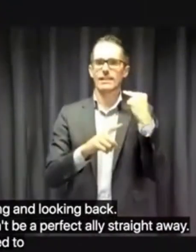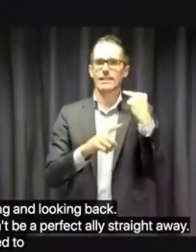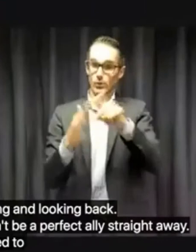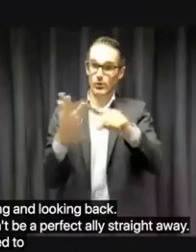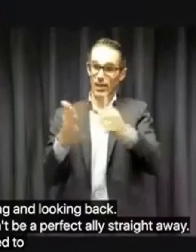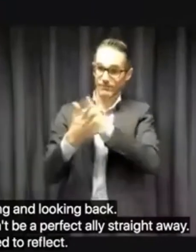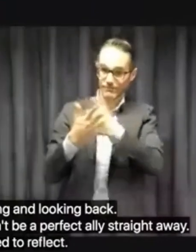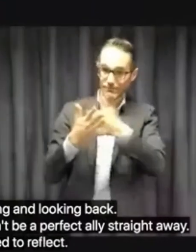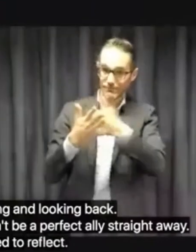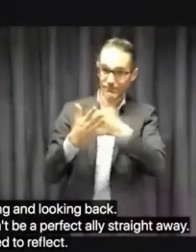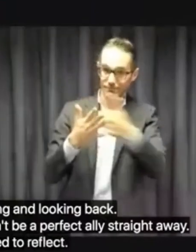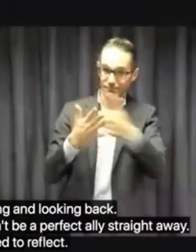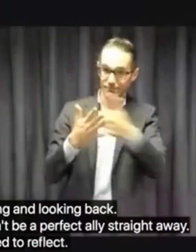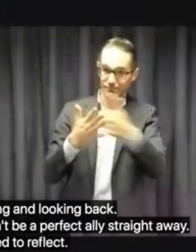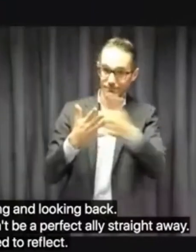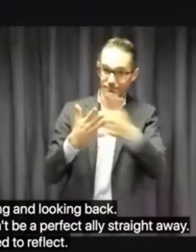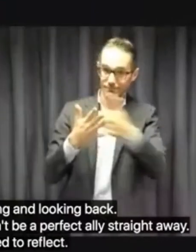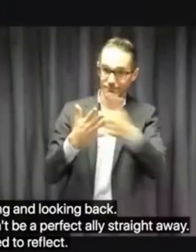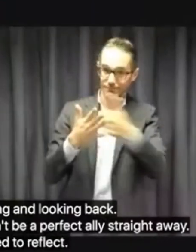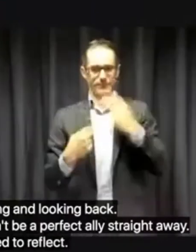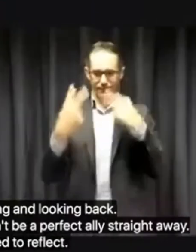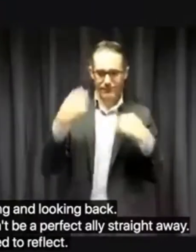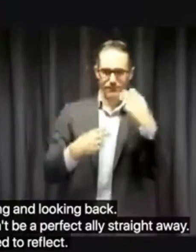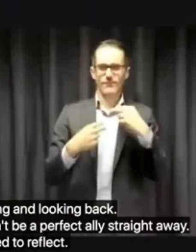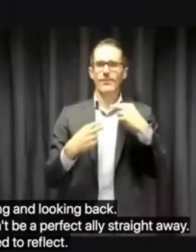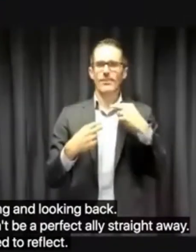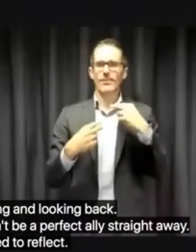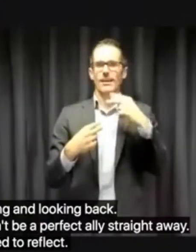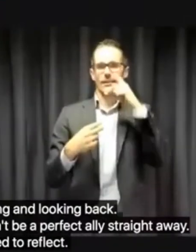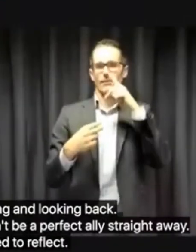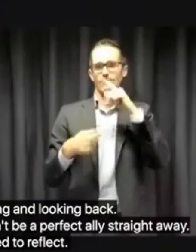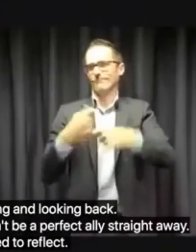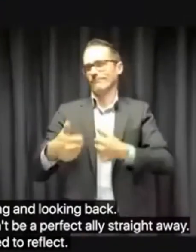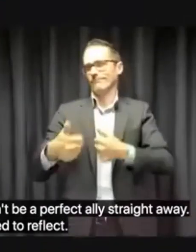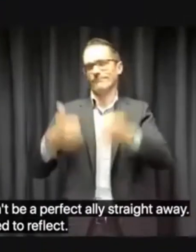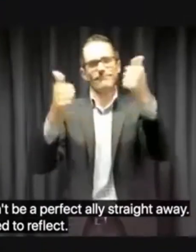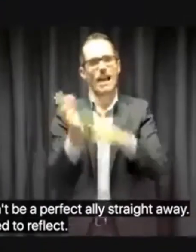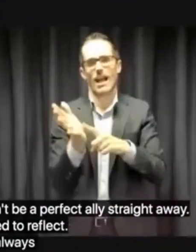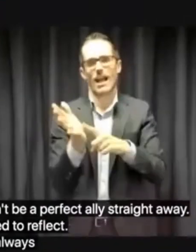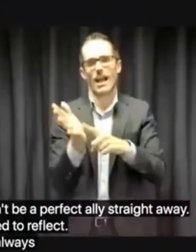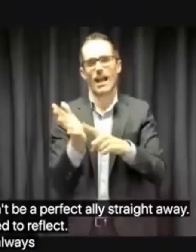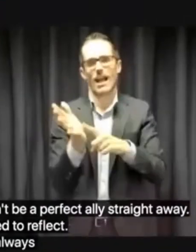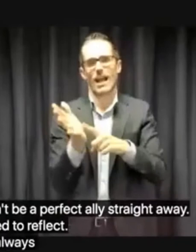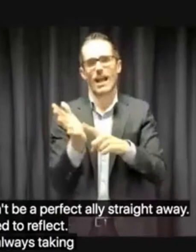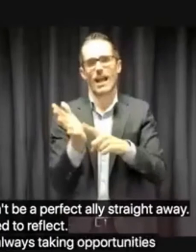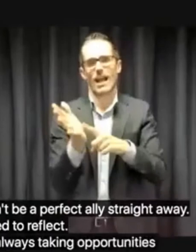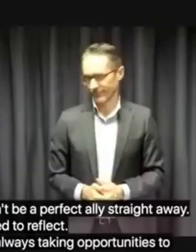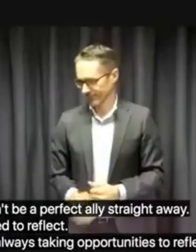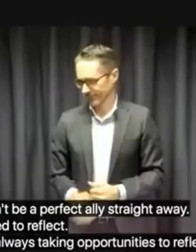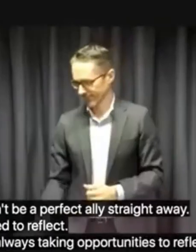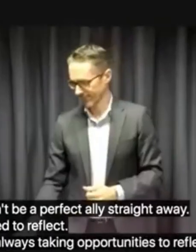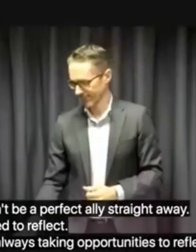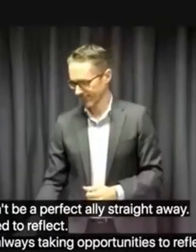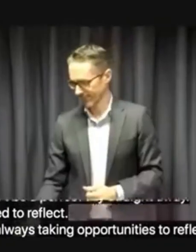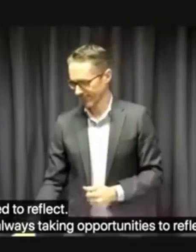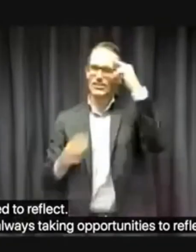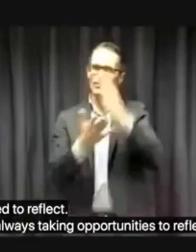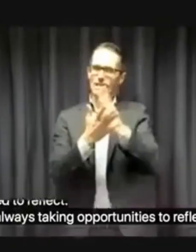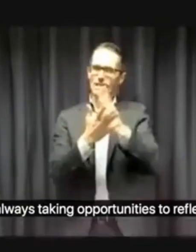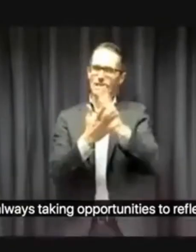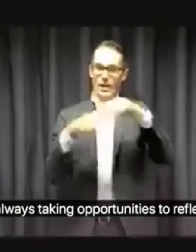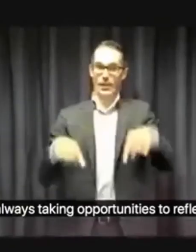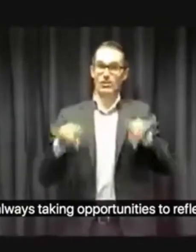opportunity. So you're always looking at opportunities to reflect in a way. You can self-evaluate, this means that you can become an incredible